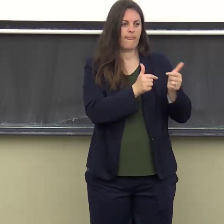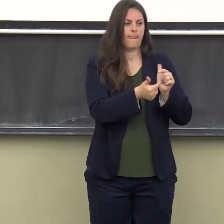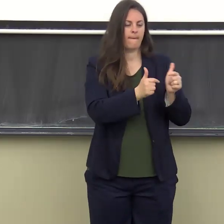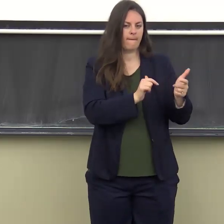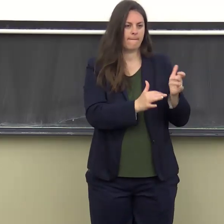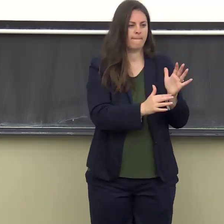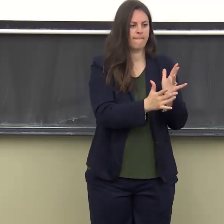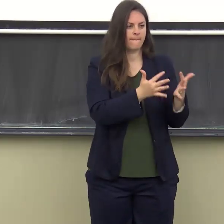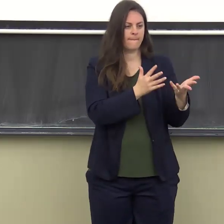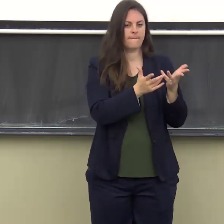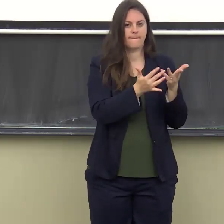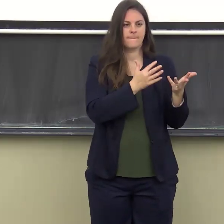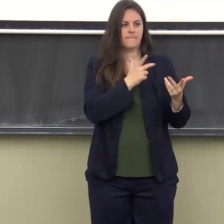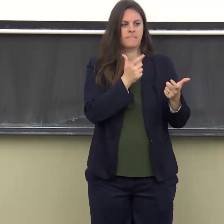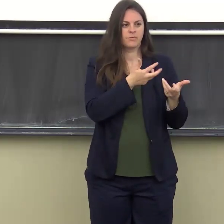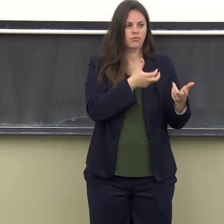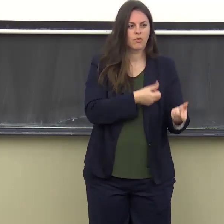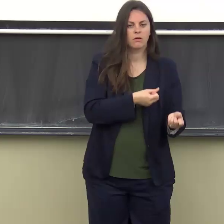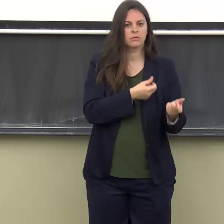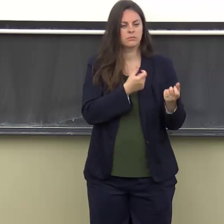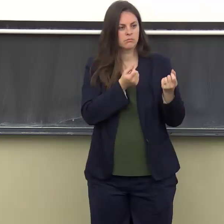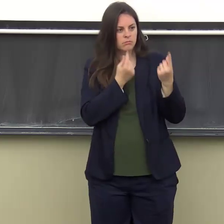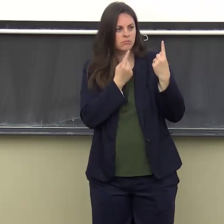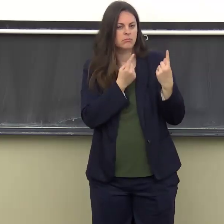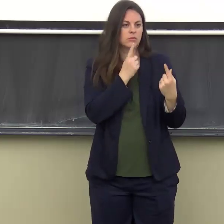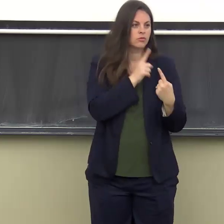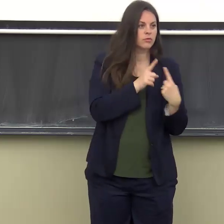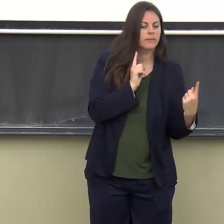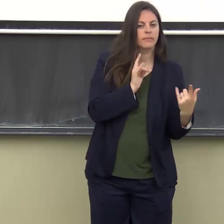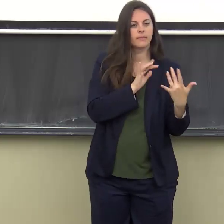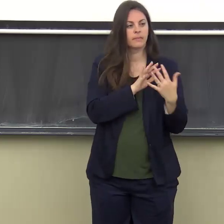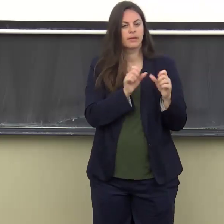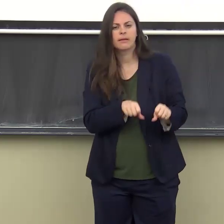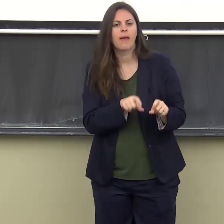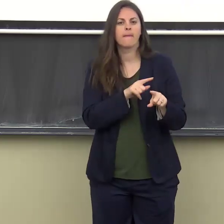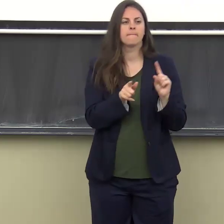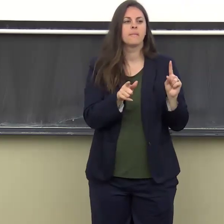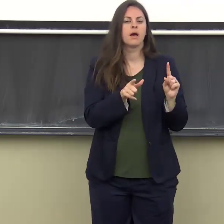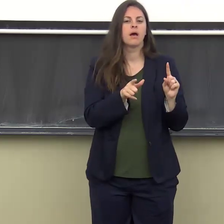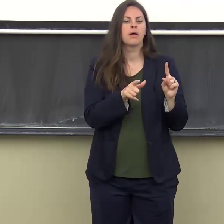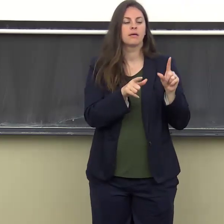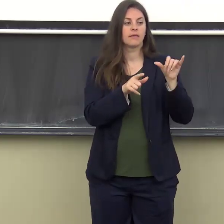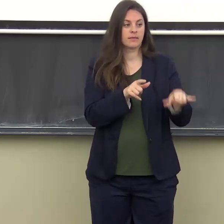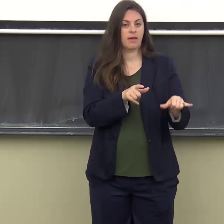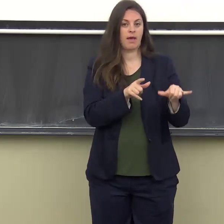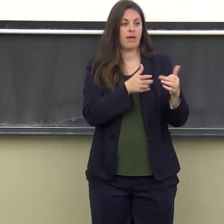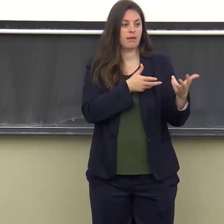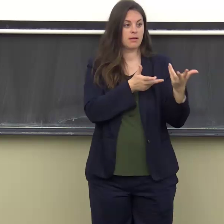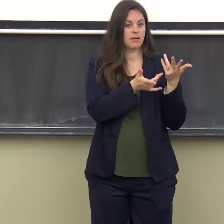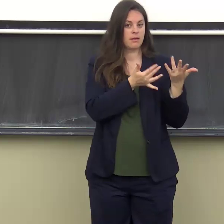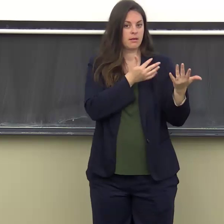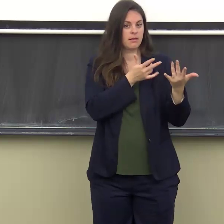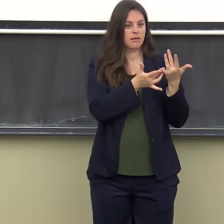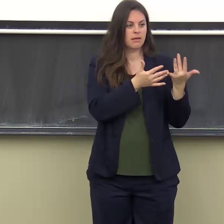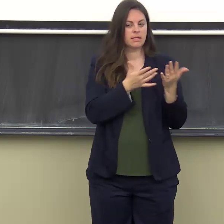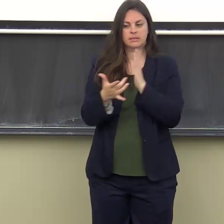a rapport, a friendly disagreement, an adversarial disagreement, but it's happening at a scale where the technology is not